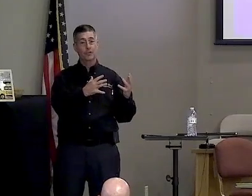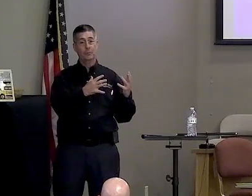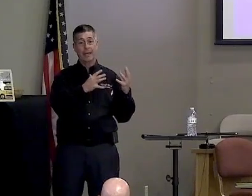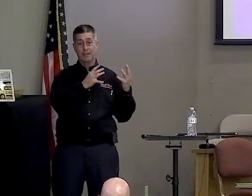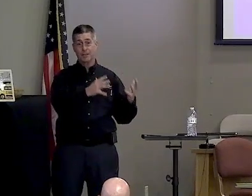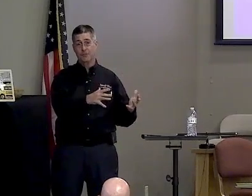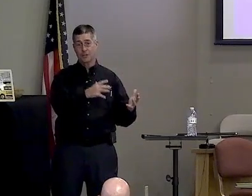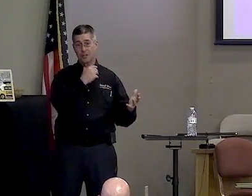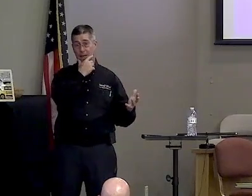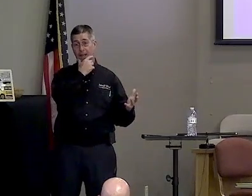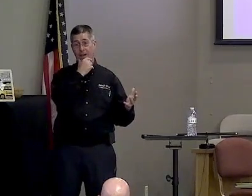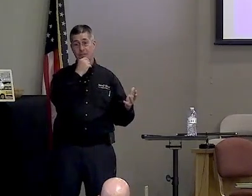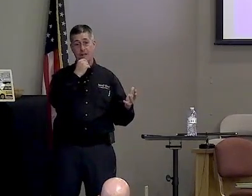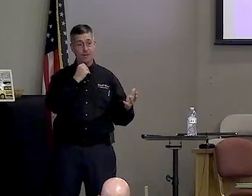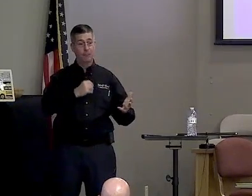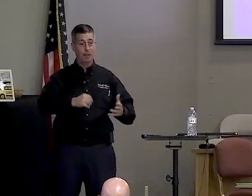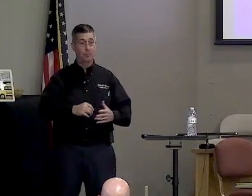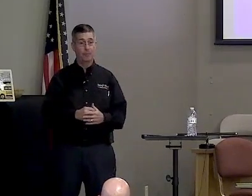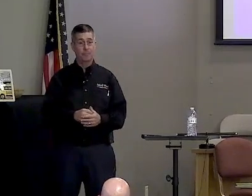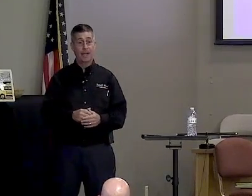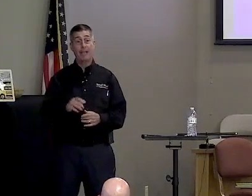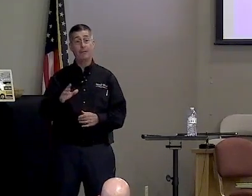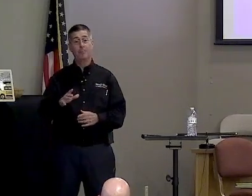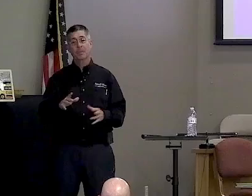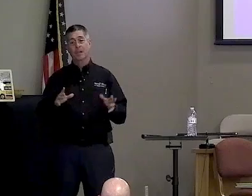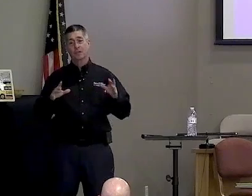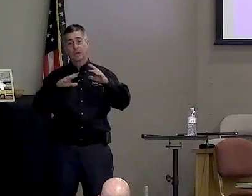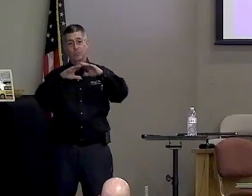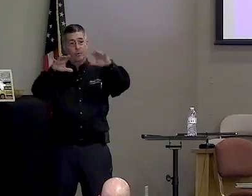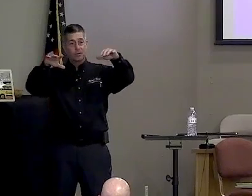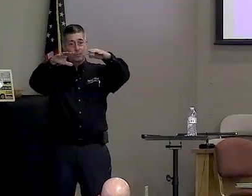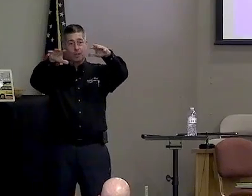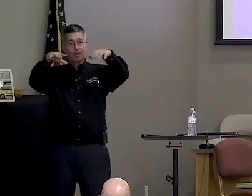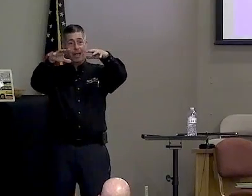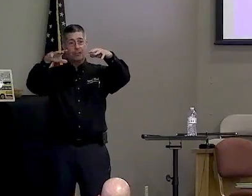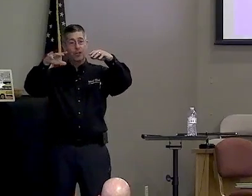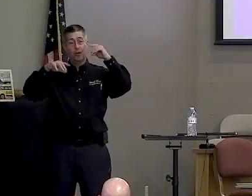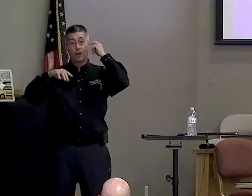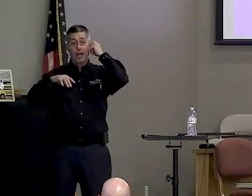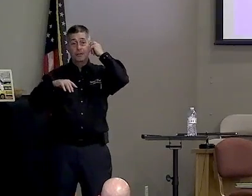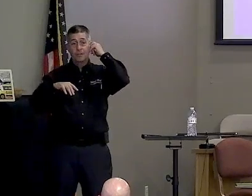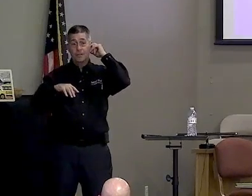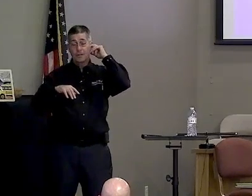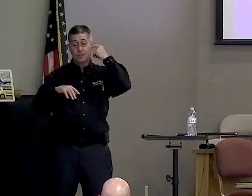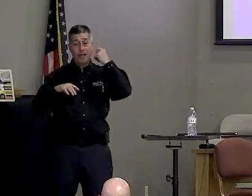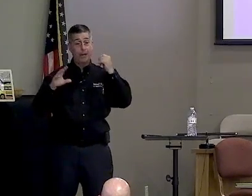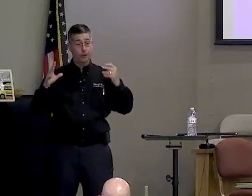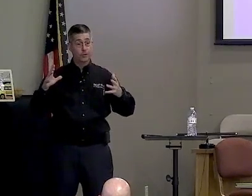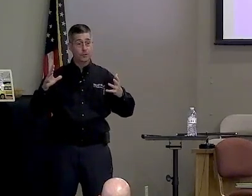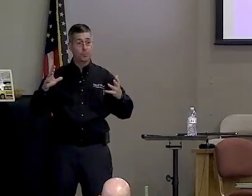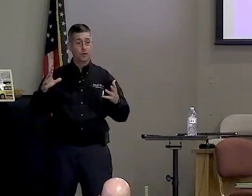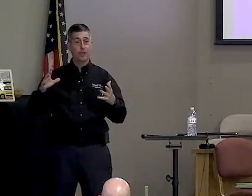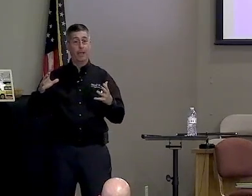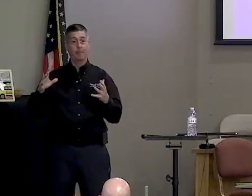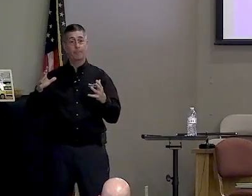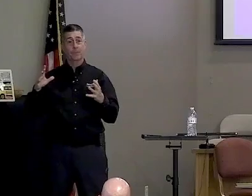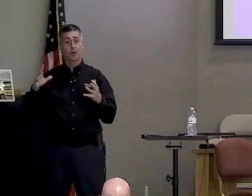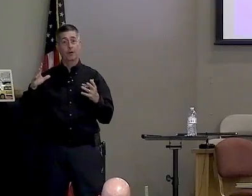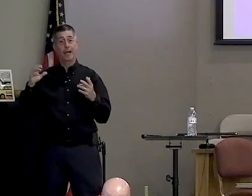make a difference in the lives of deaf people. And even some, some in the class here are not signers, per se, or not